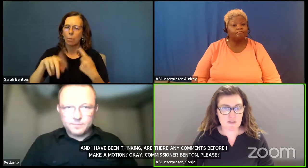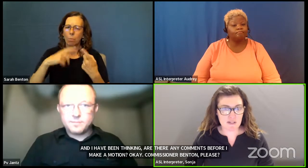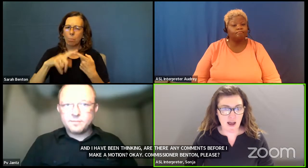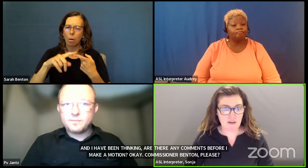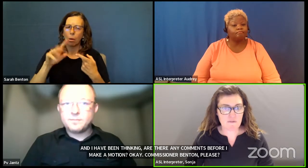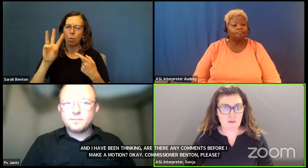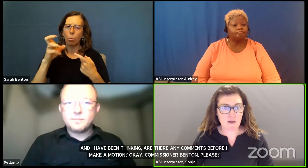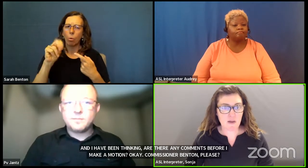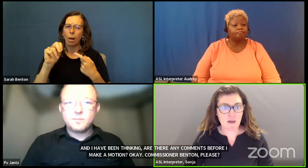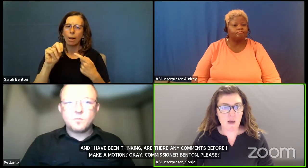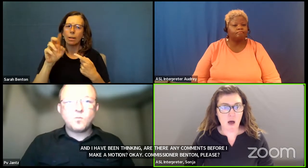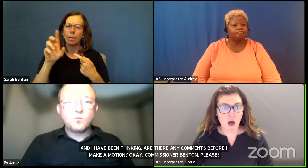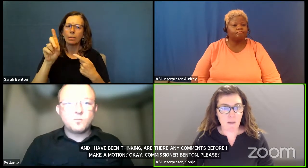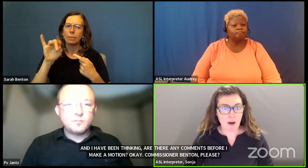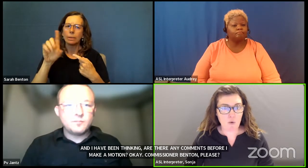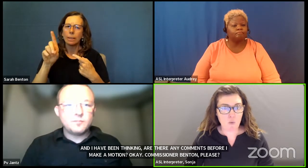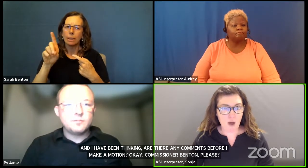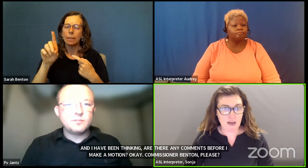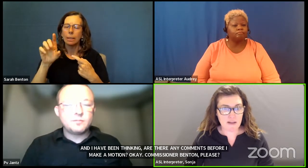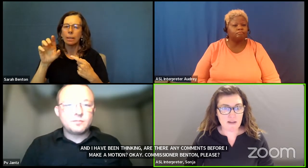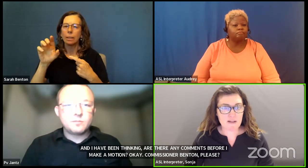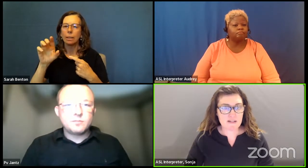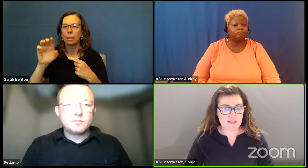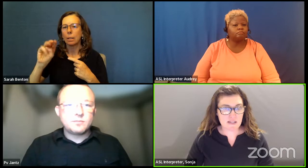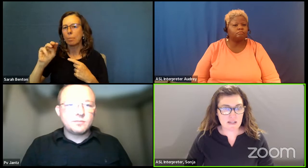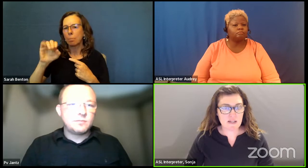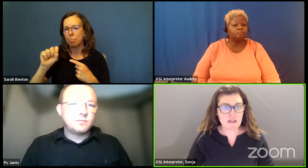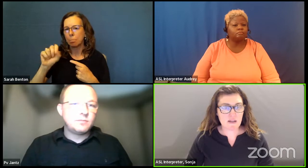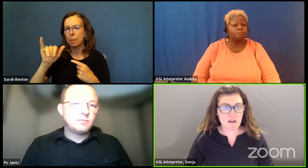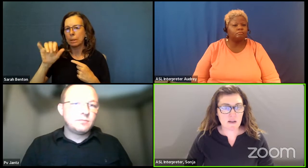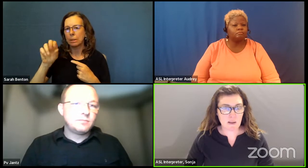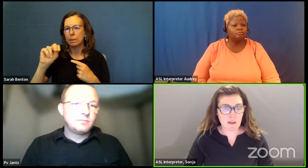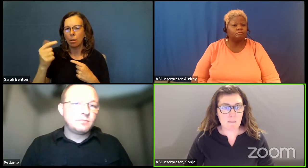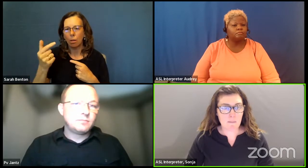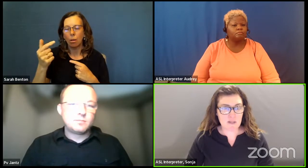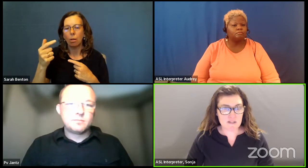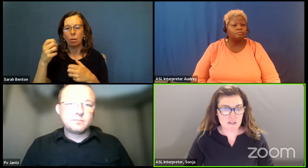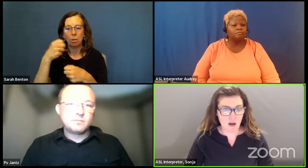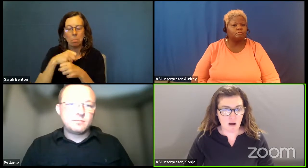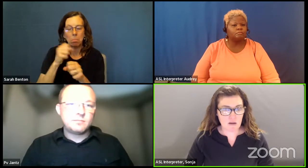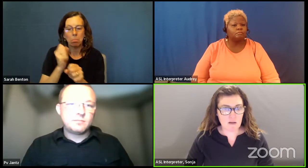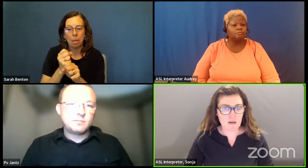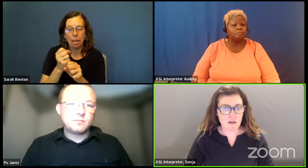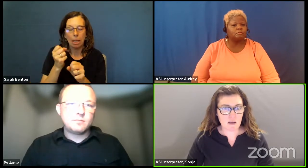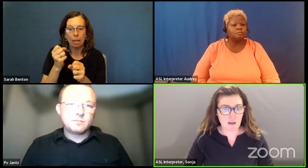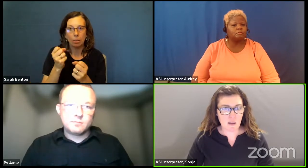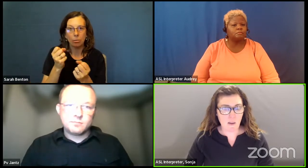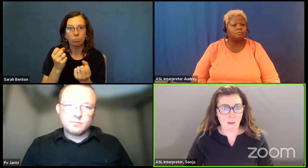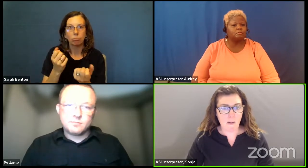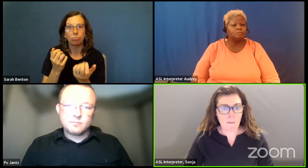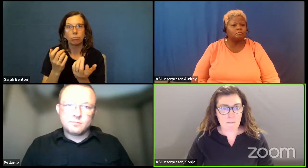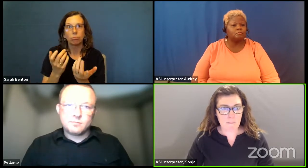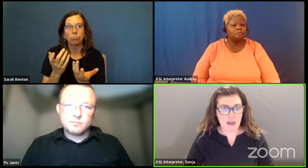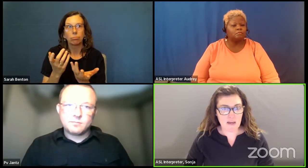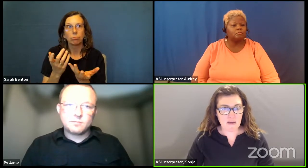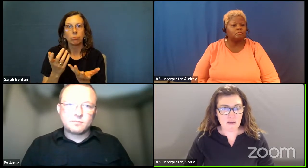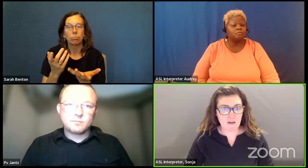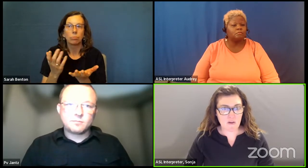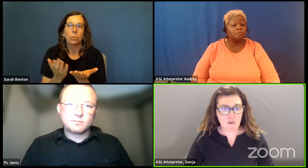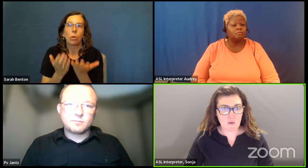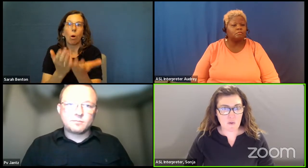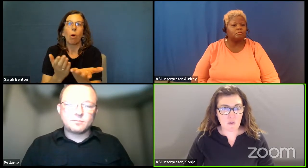clarification from the staff about when did Miss Young